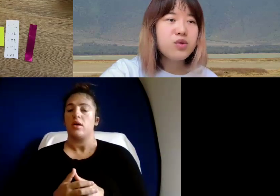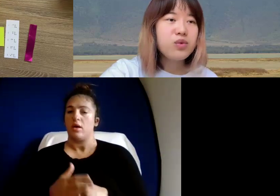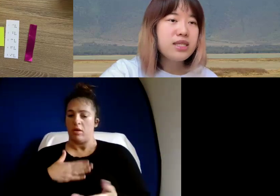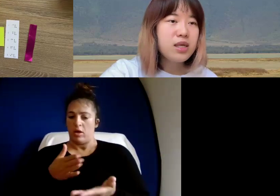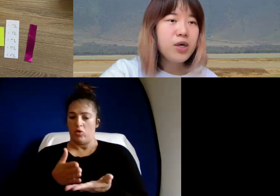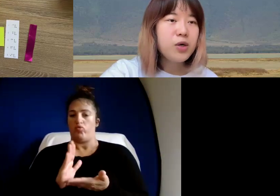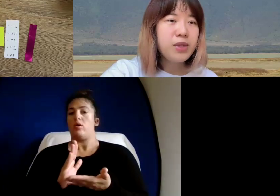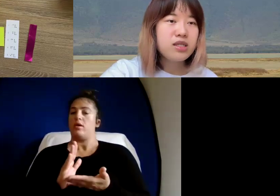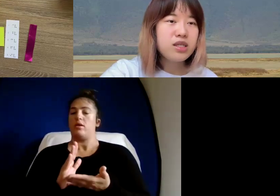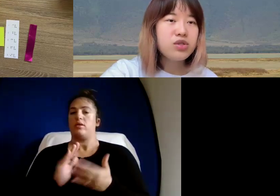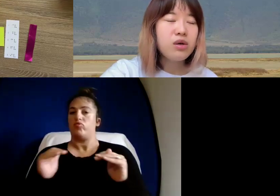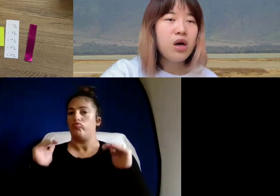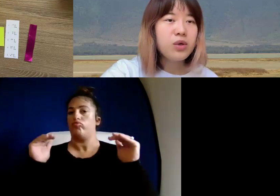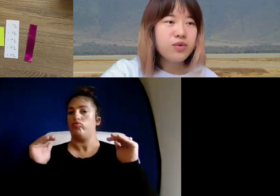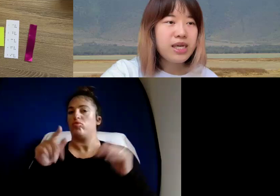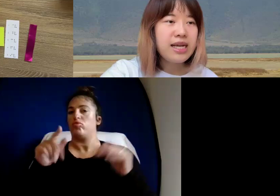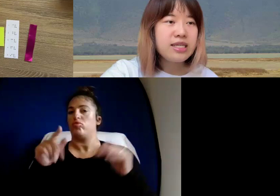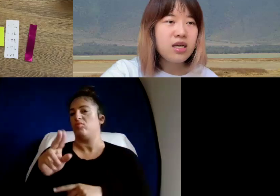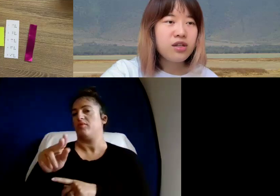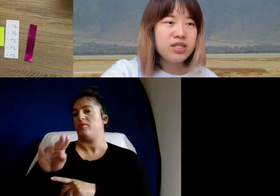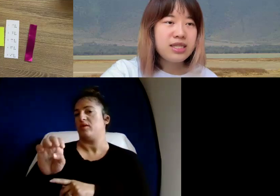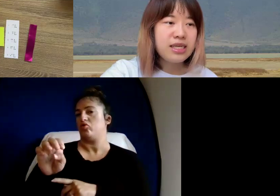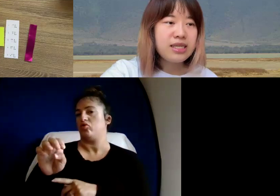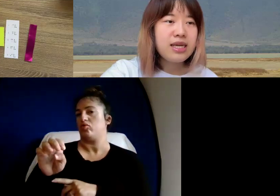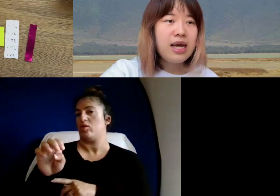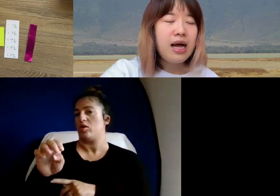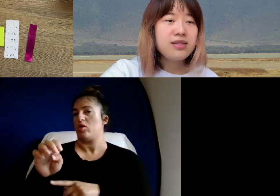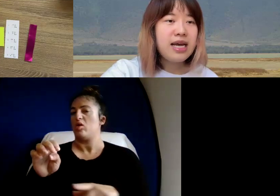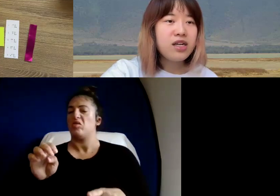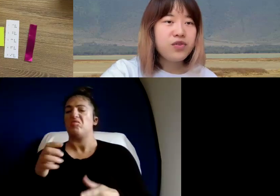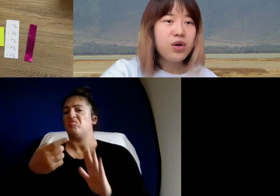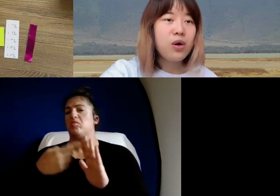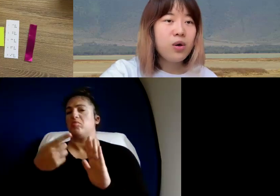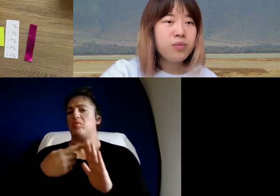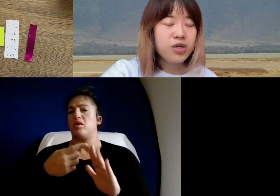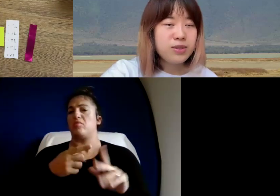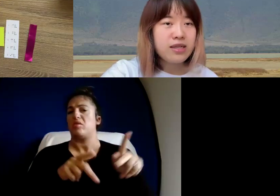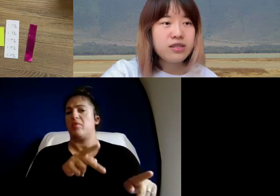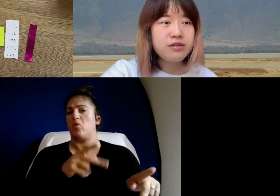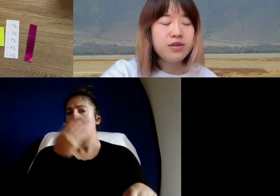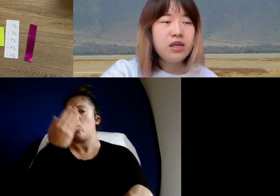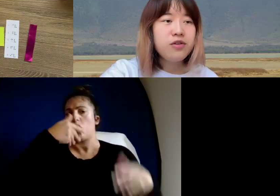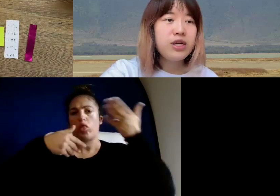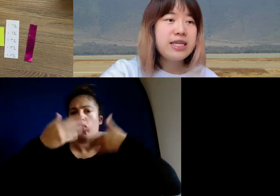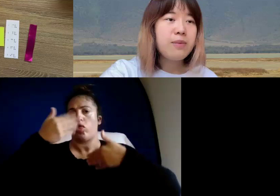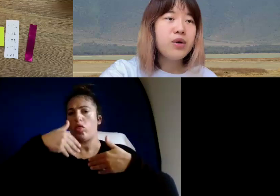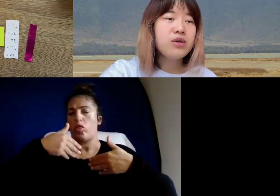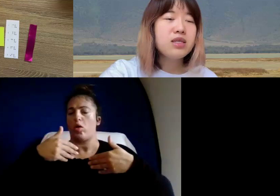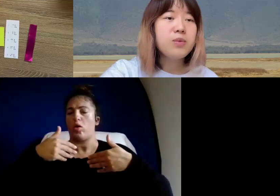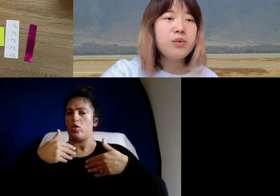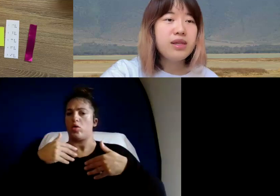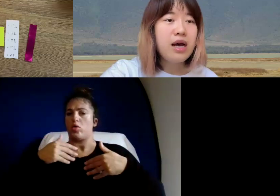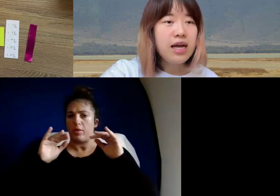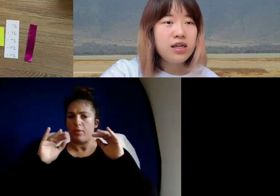equality seems reasonable because you don't always realize others' needs outside of your own perspective. For